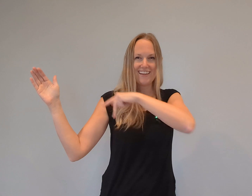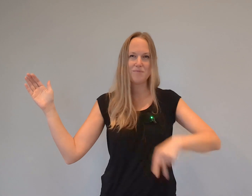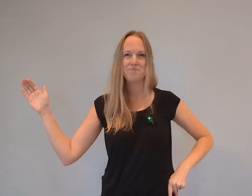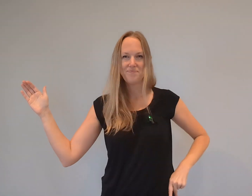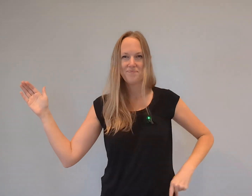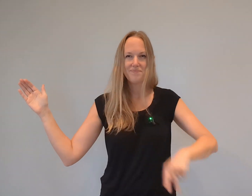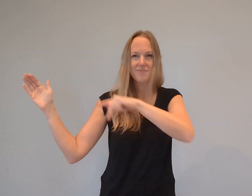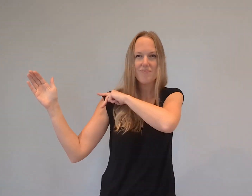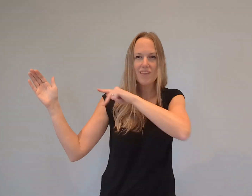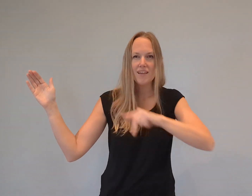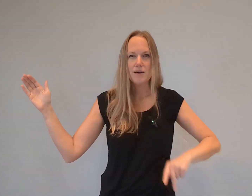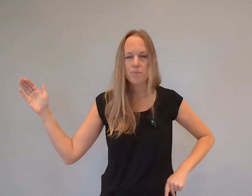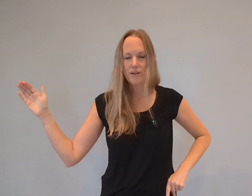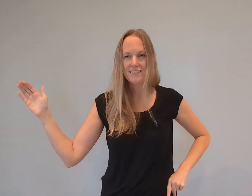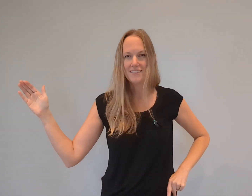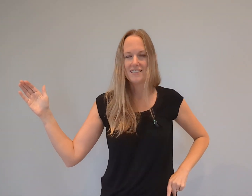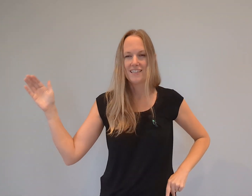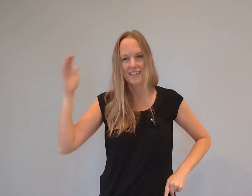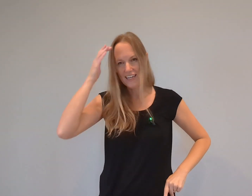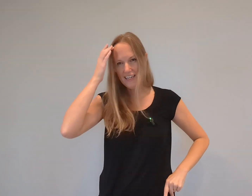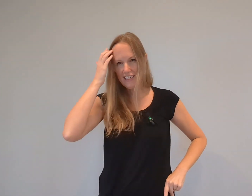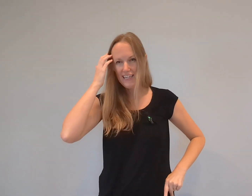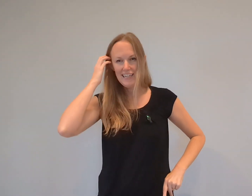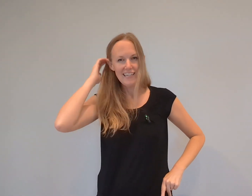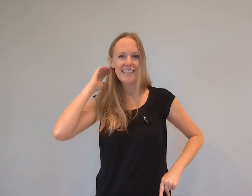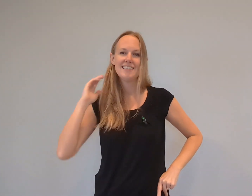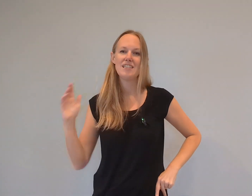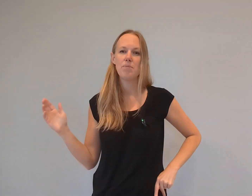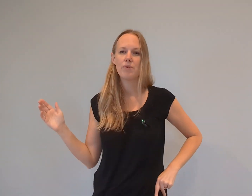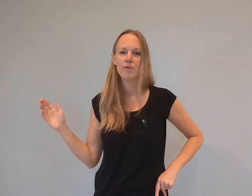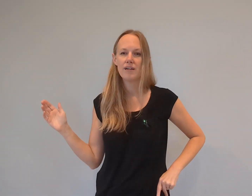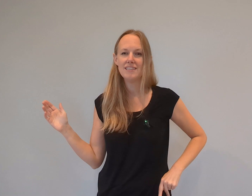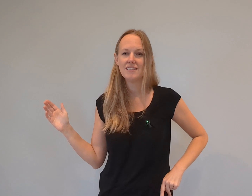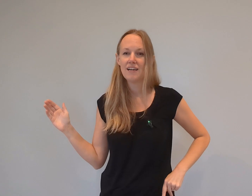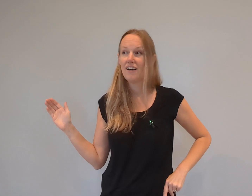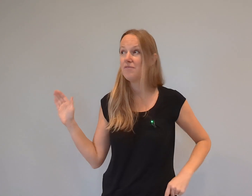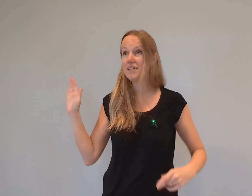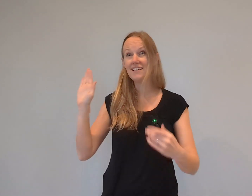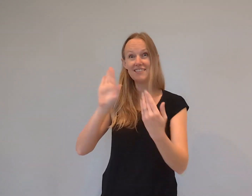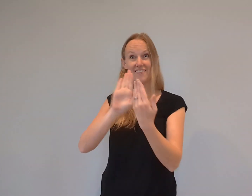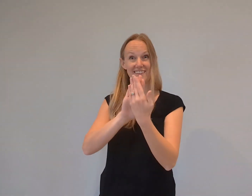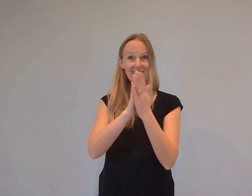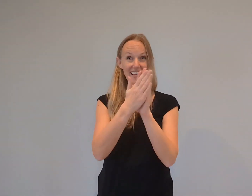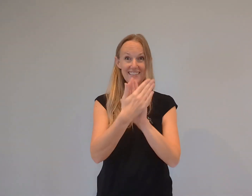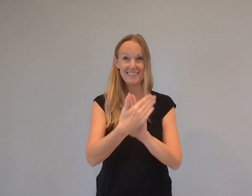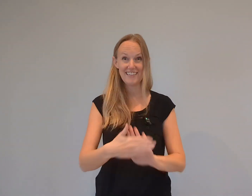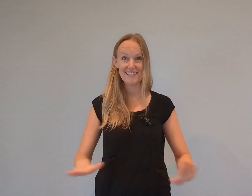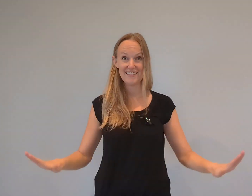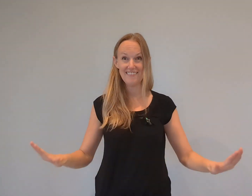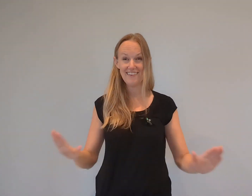okay? Prince, okay? He is the Prince of Peace, and we learned that yesterday too,